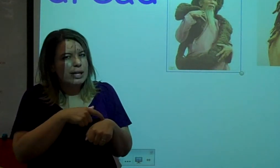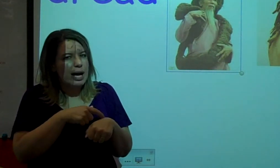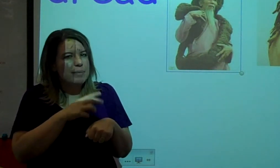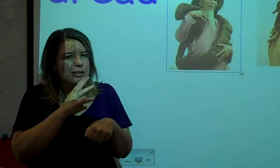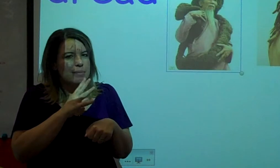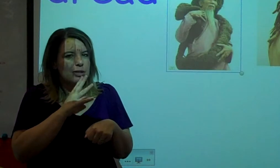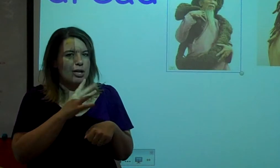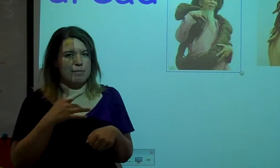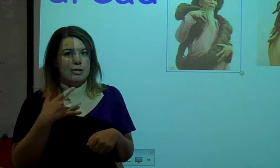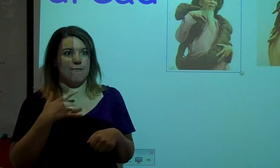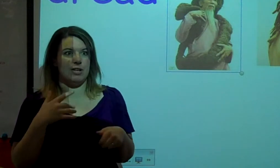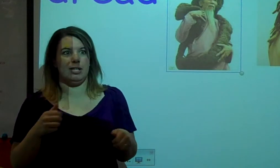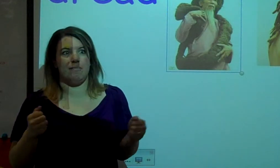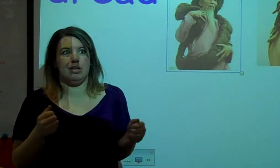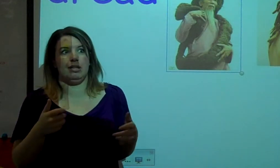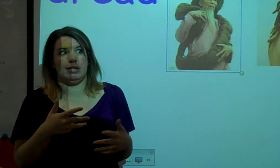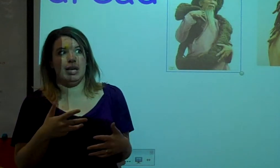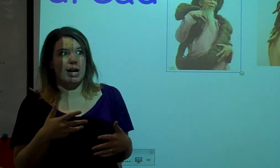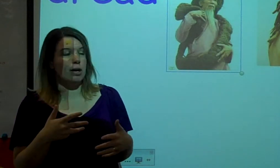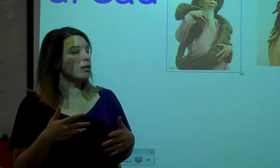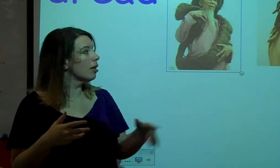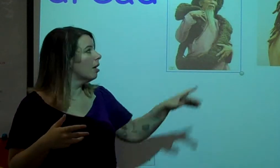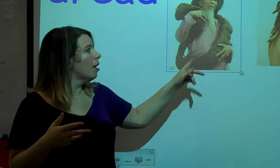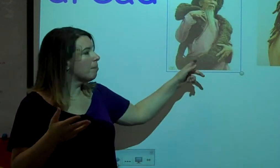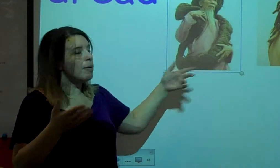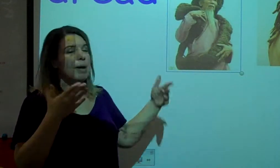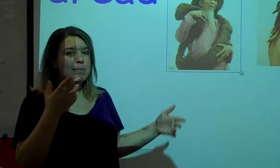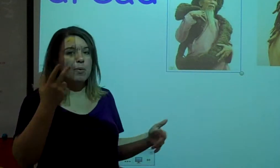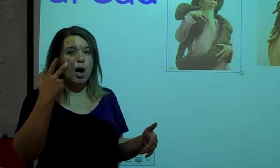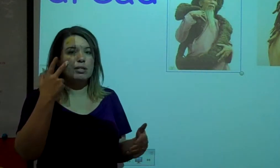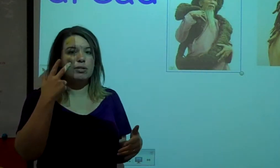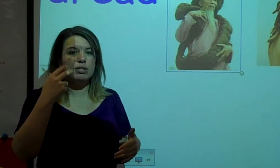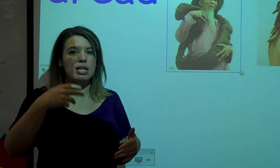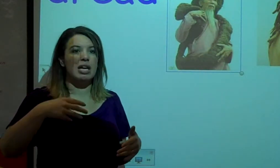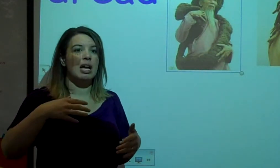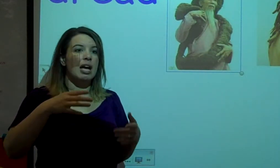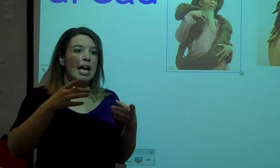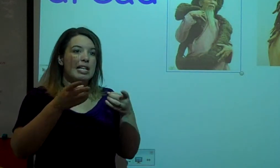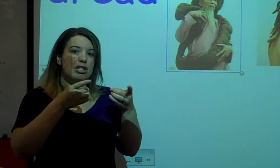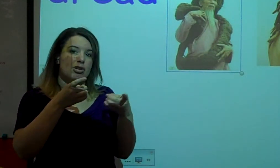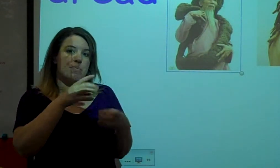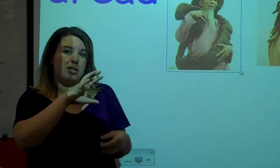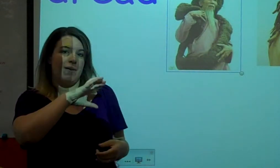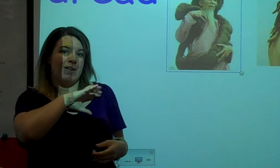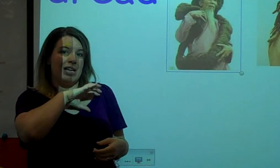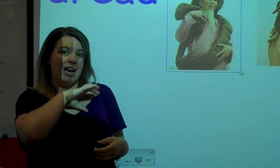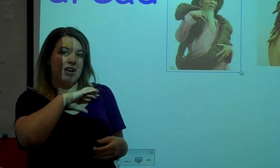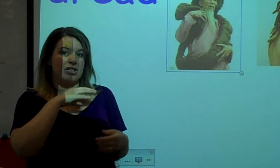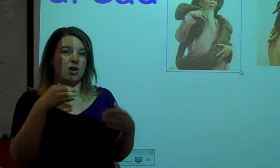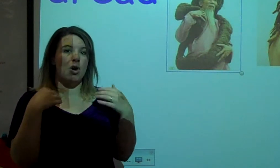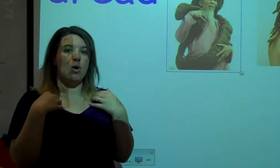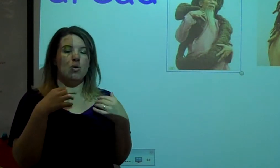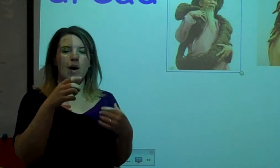time it's going to be talking about the feeling of being scared. But maybe you will also see a description of a character who